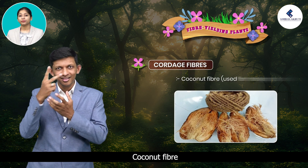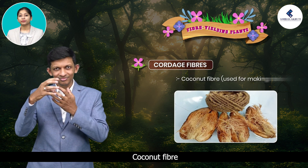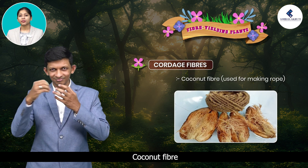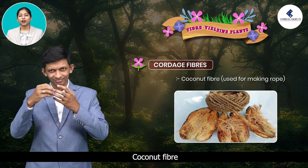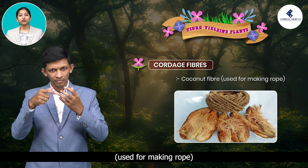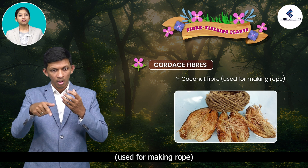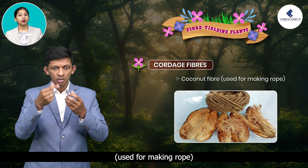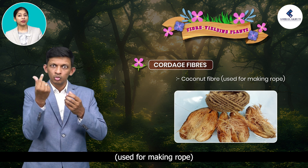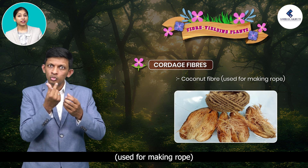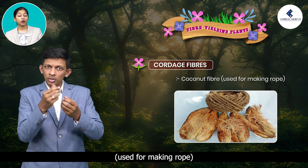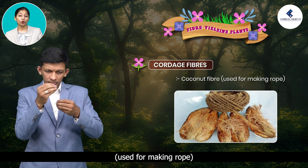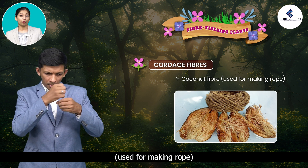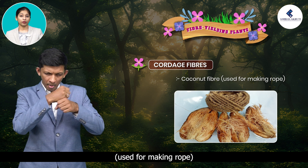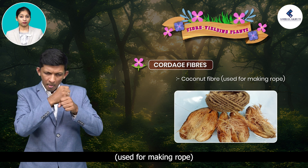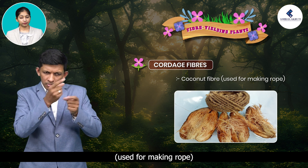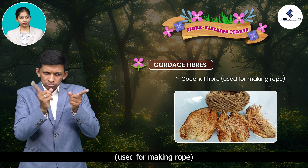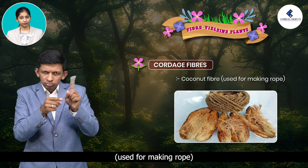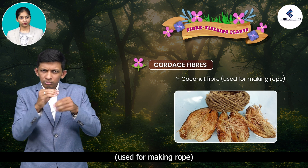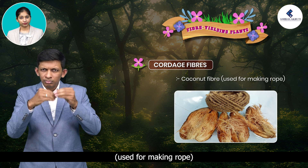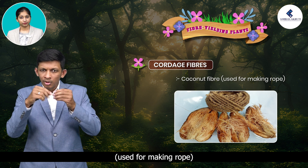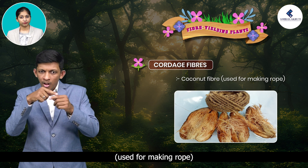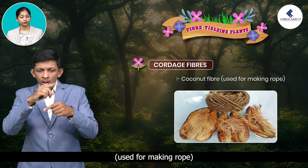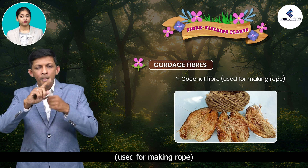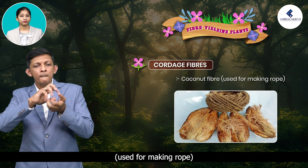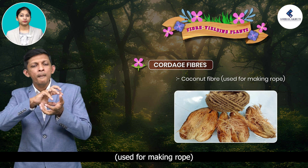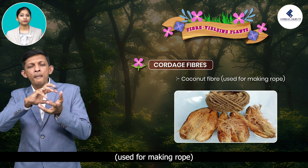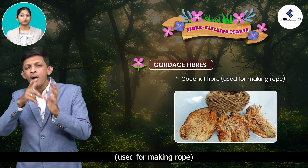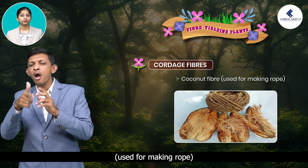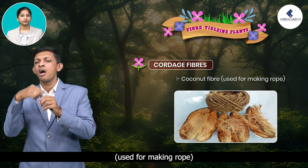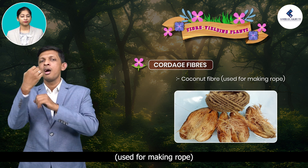fiber, used for making rope.